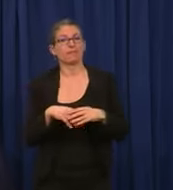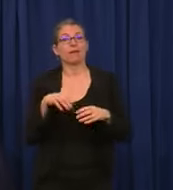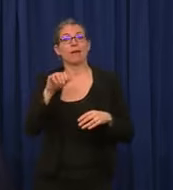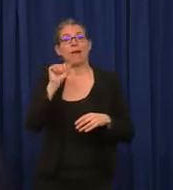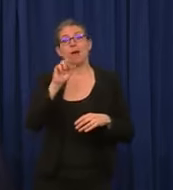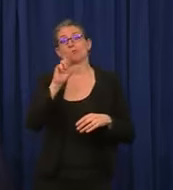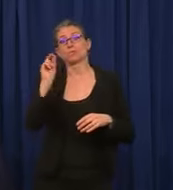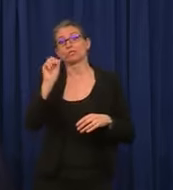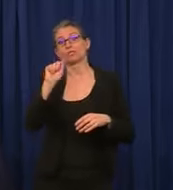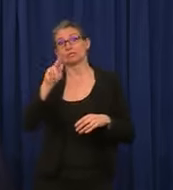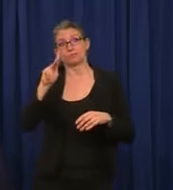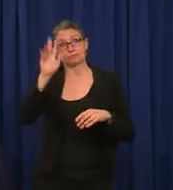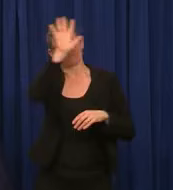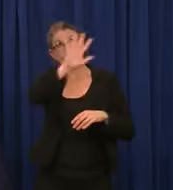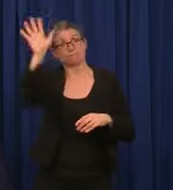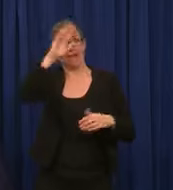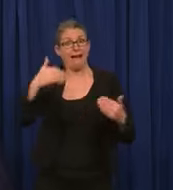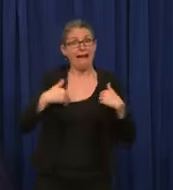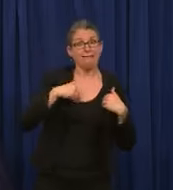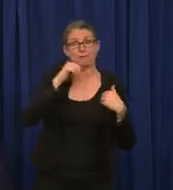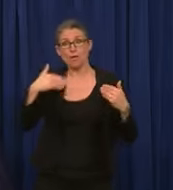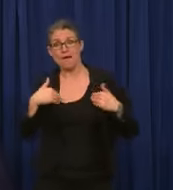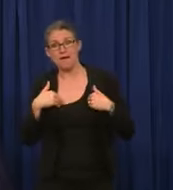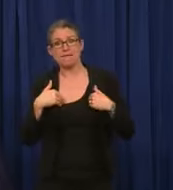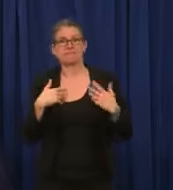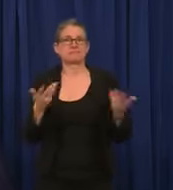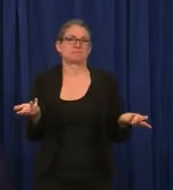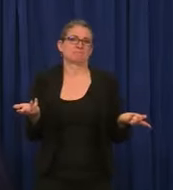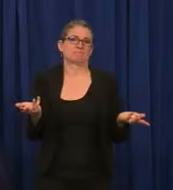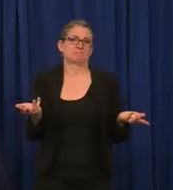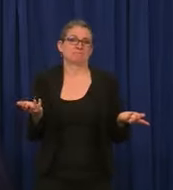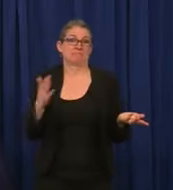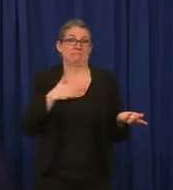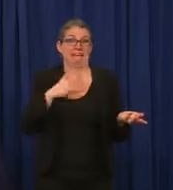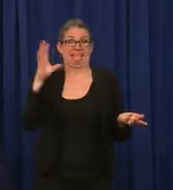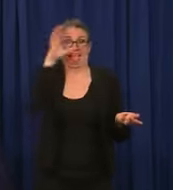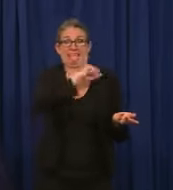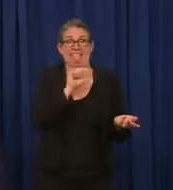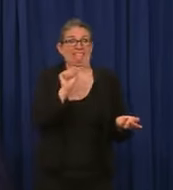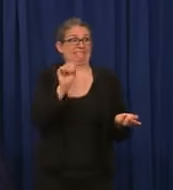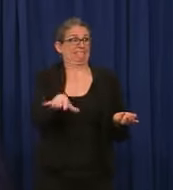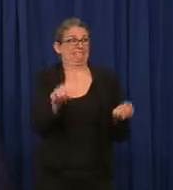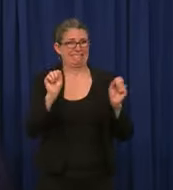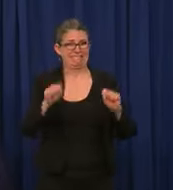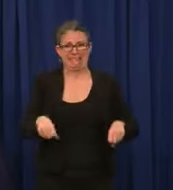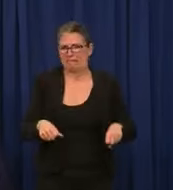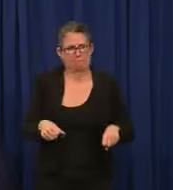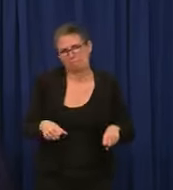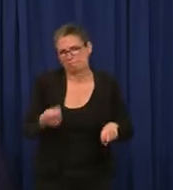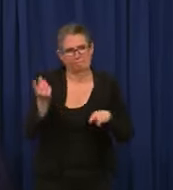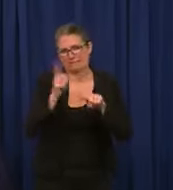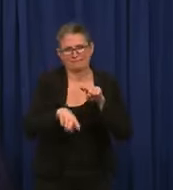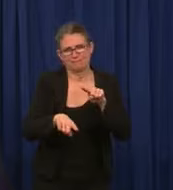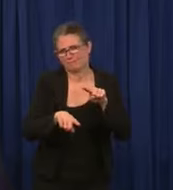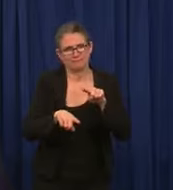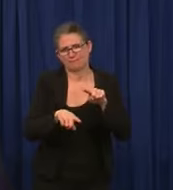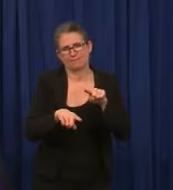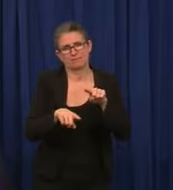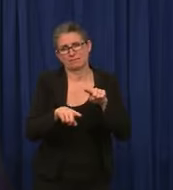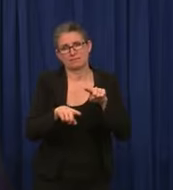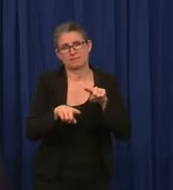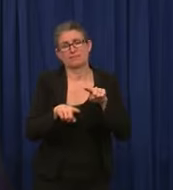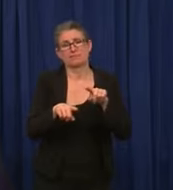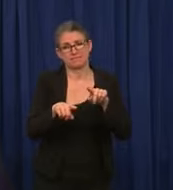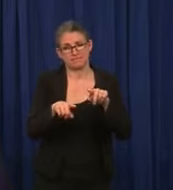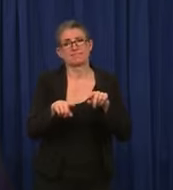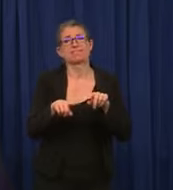we've seen is that there are cases around Aroostook County, including across the border in Canada, and there are